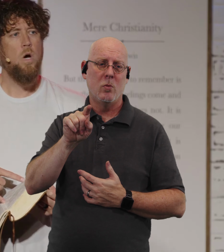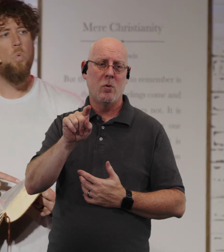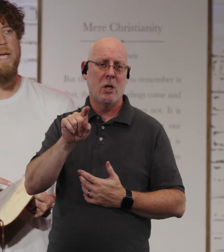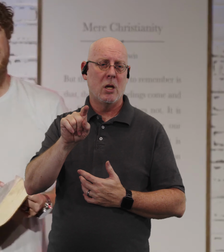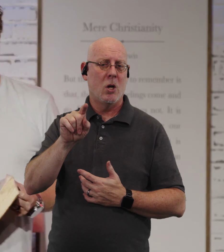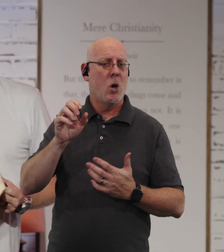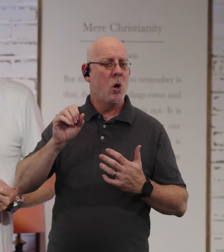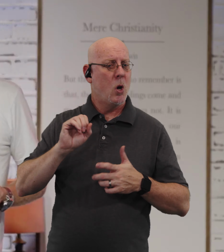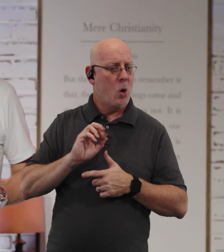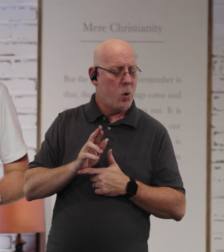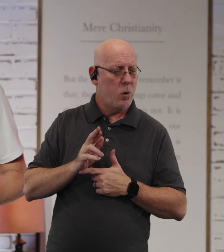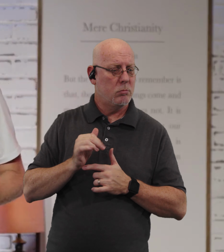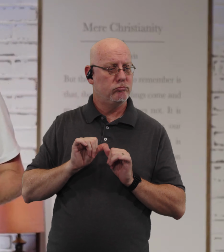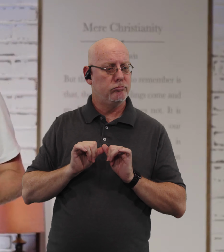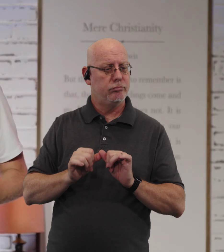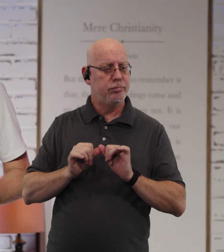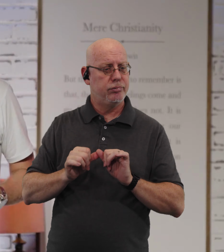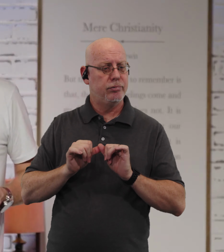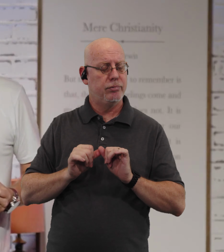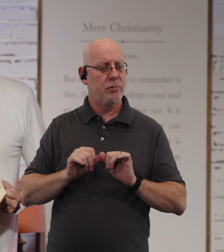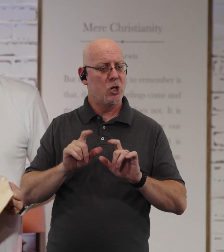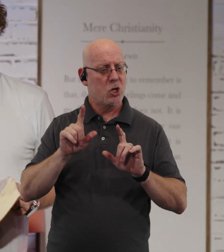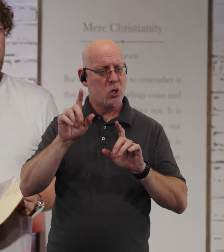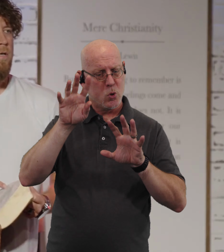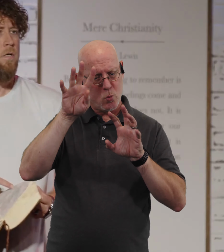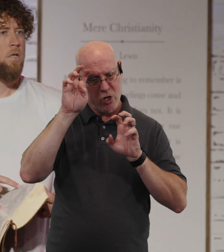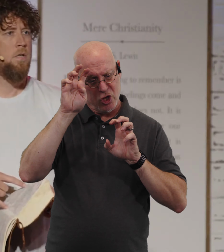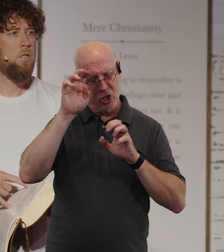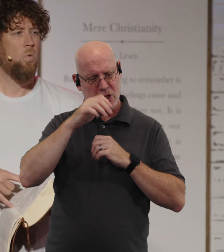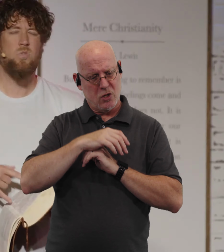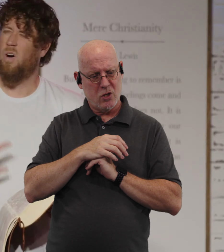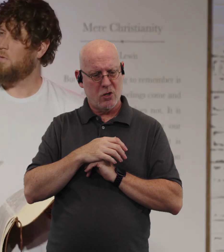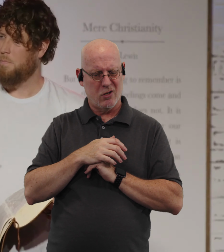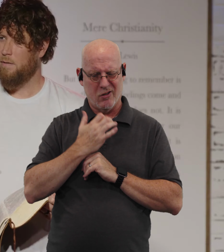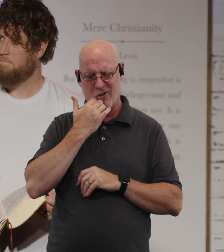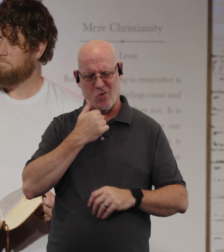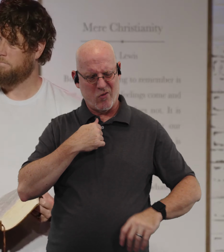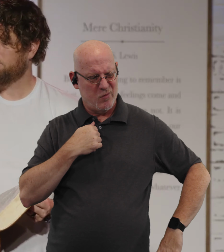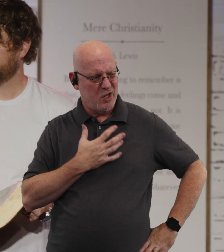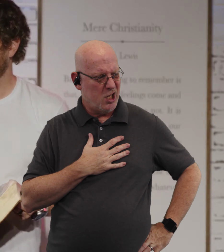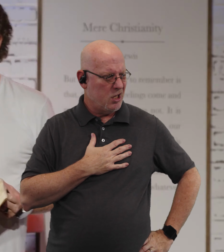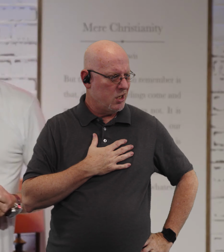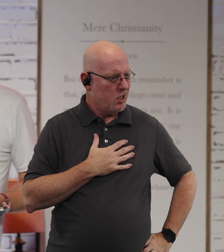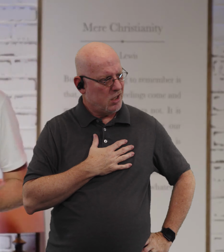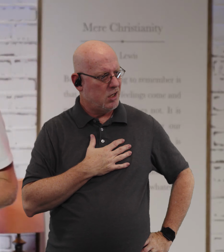Or will we continue to be left with the question, what's wrong with me?